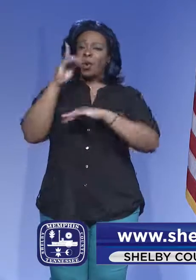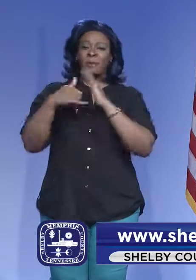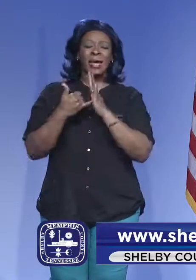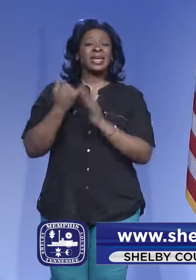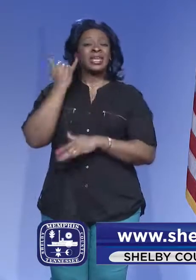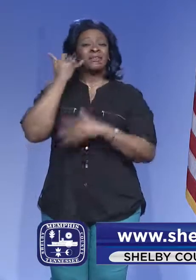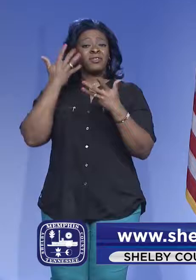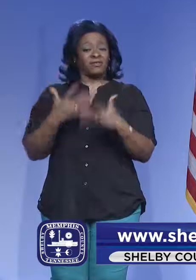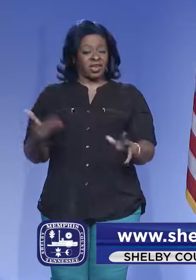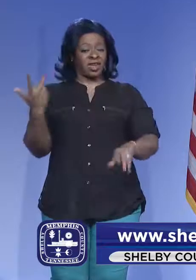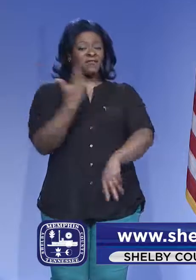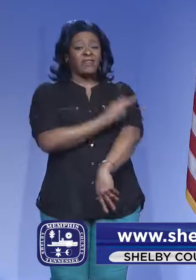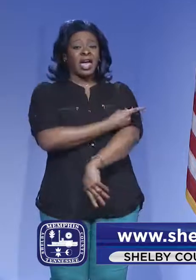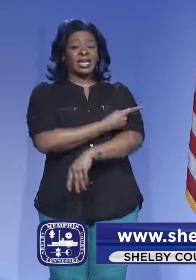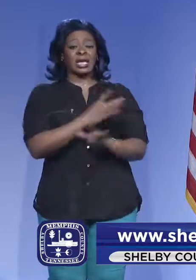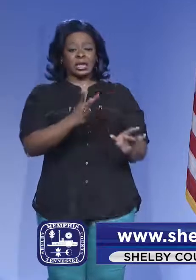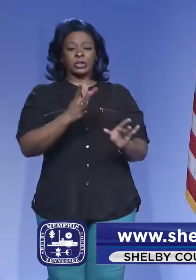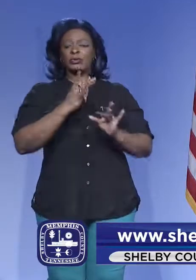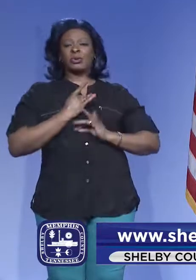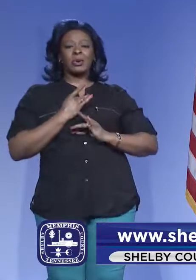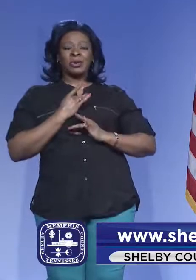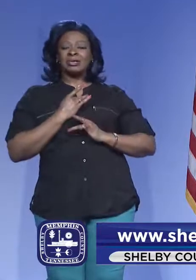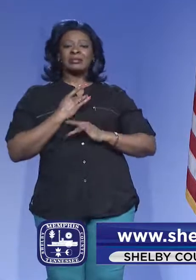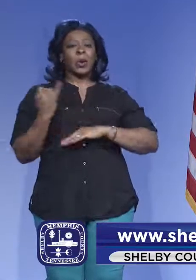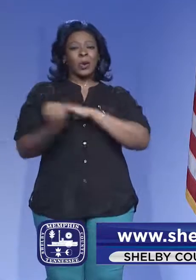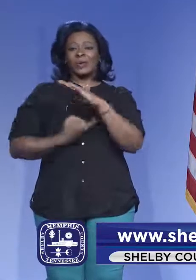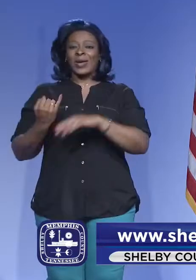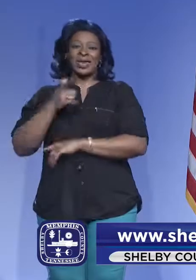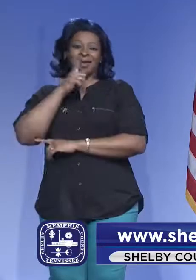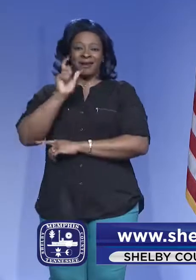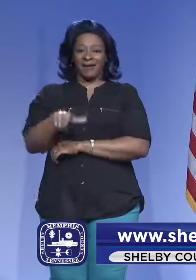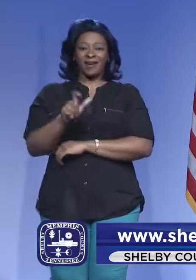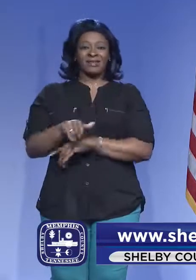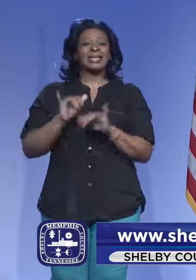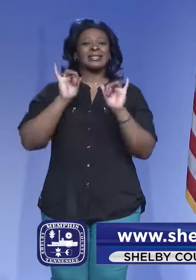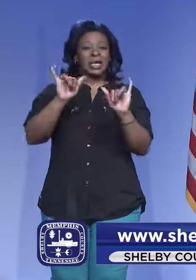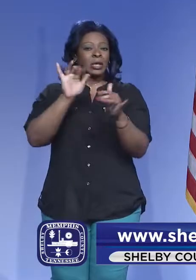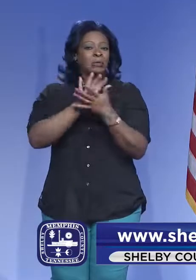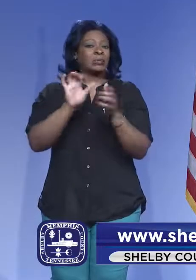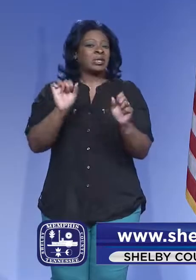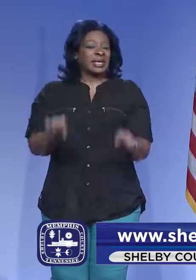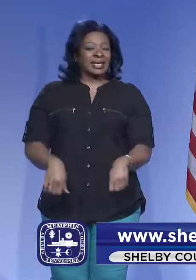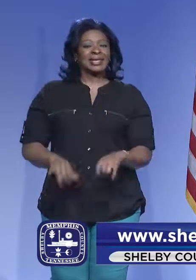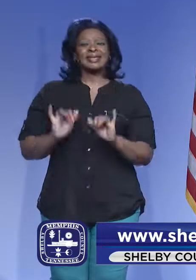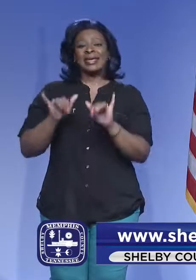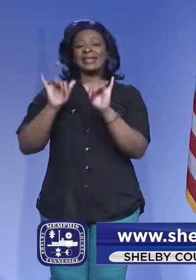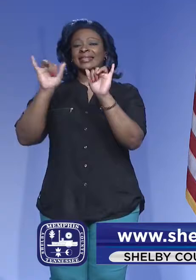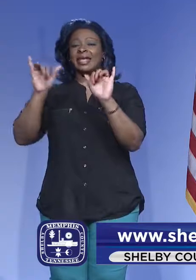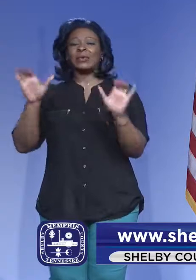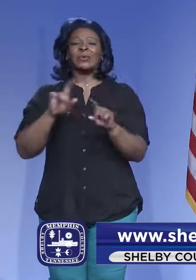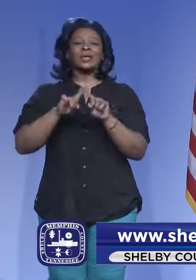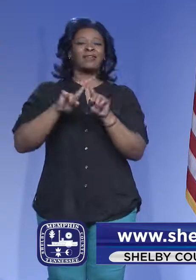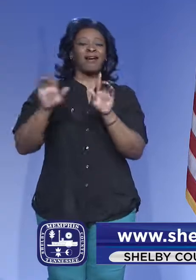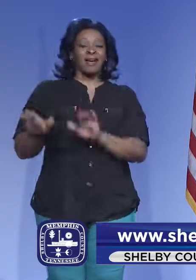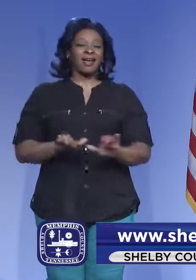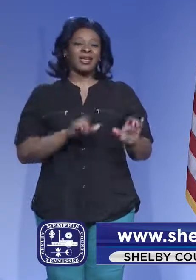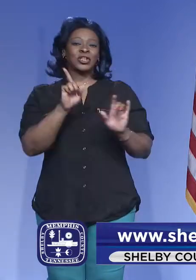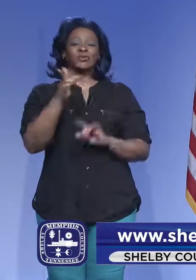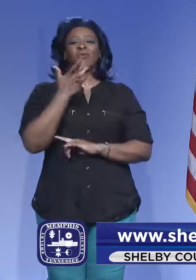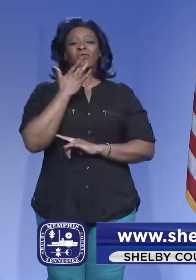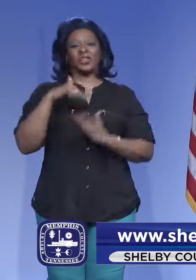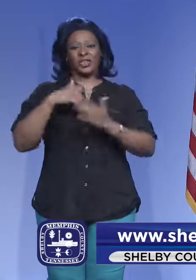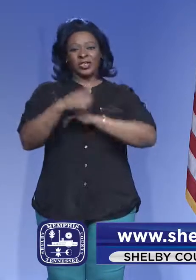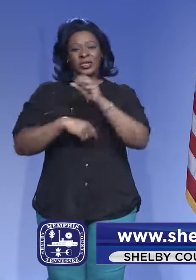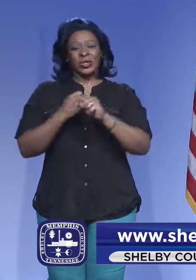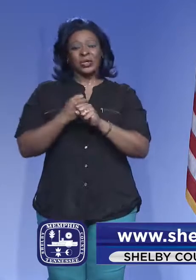If you're vaccinated and exposed, you don't have to quarantine. You're going to be able to stay in school. You're going to be able to stay doing those things that you want to do this year. So I